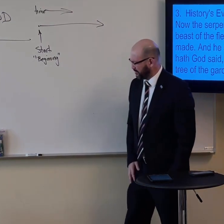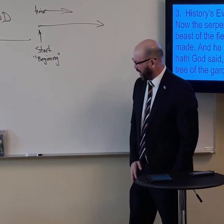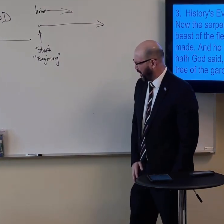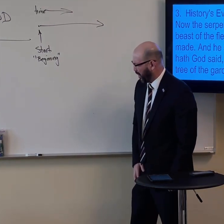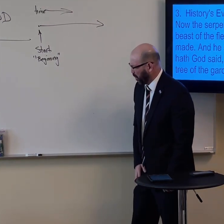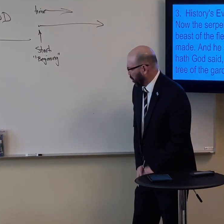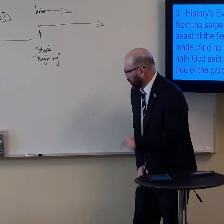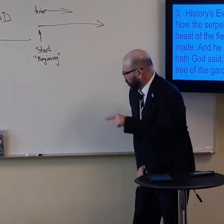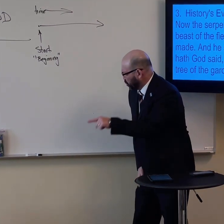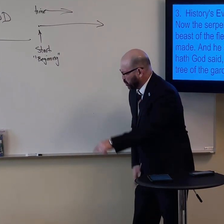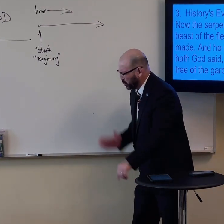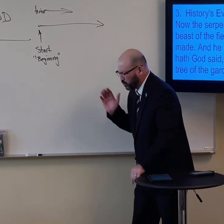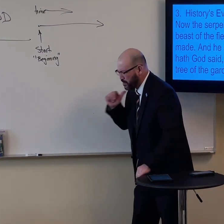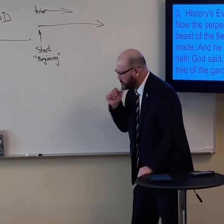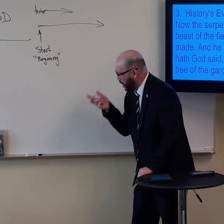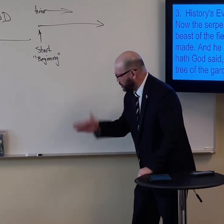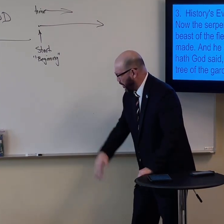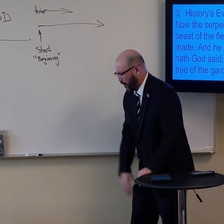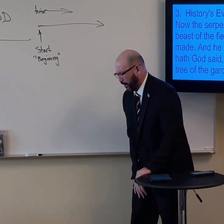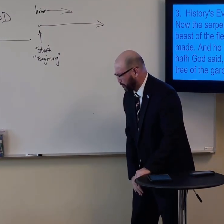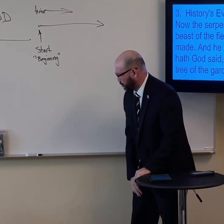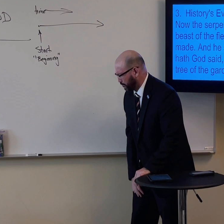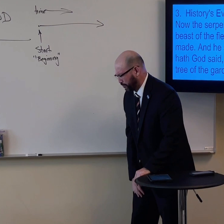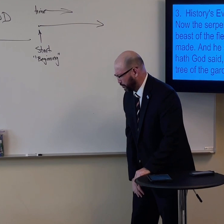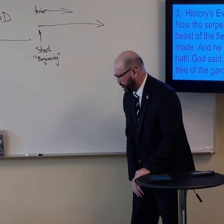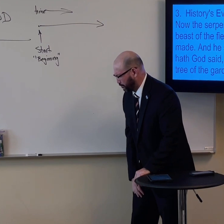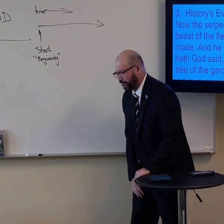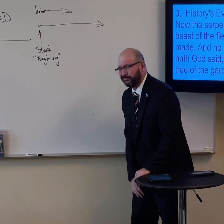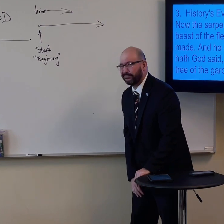The devil says, no. God didn't surely say that.